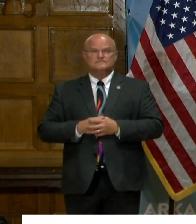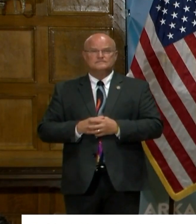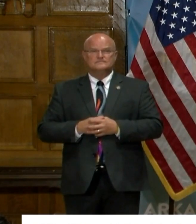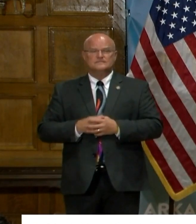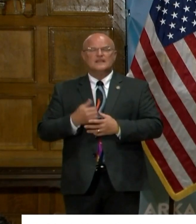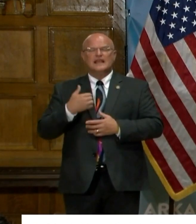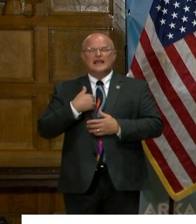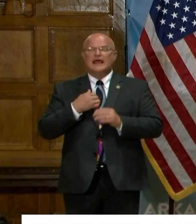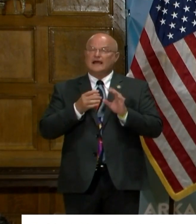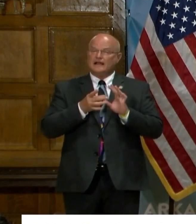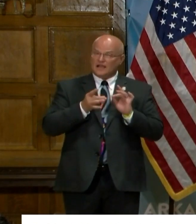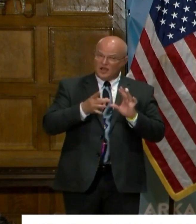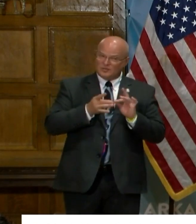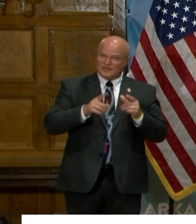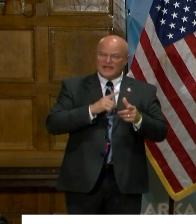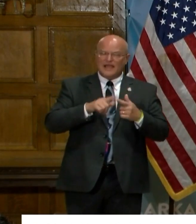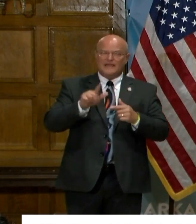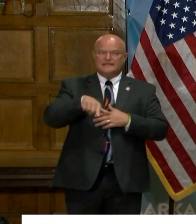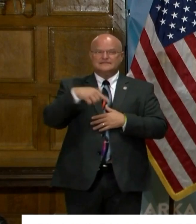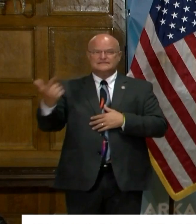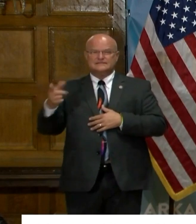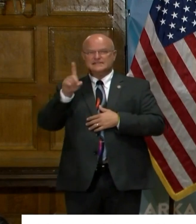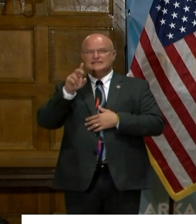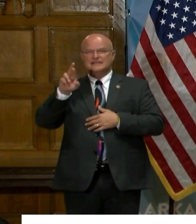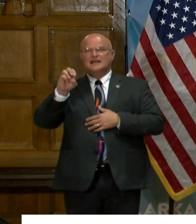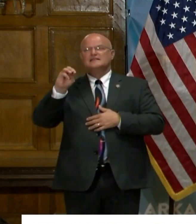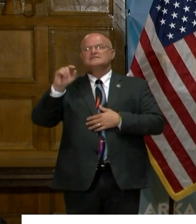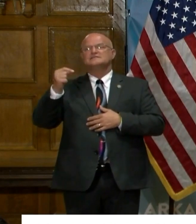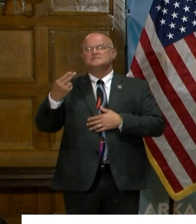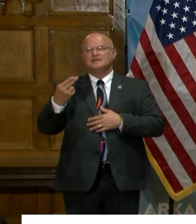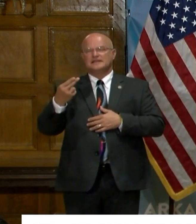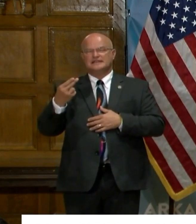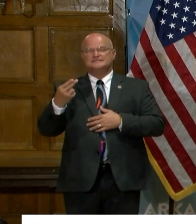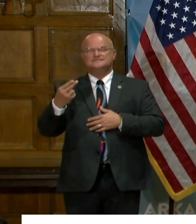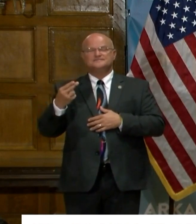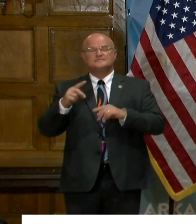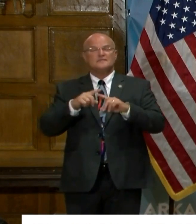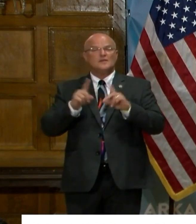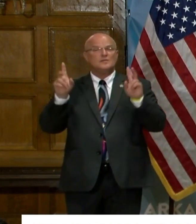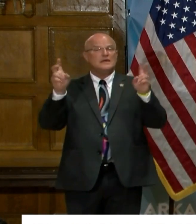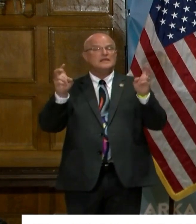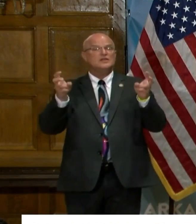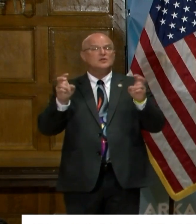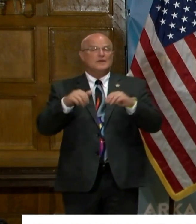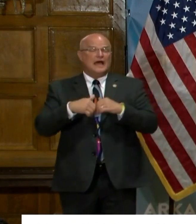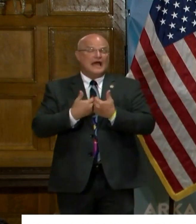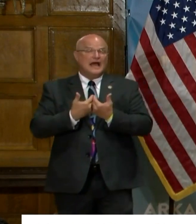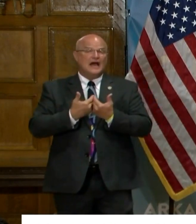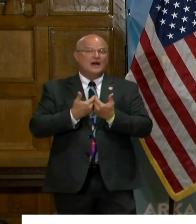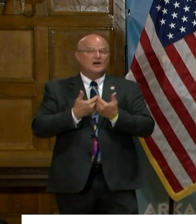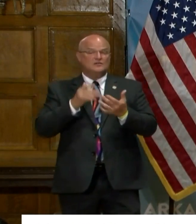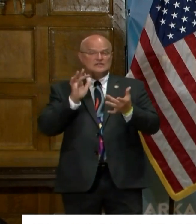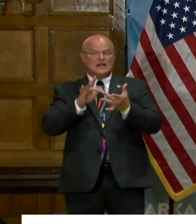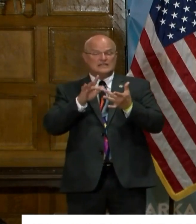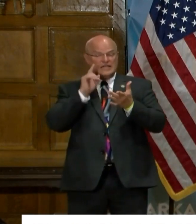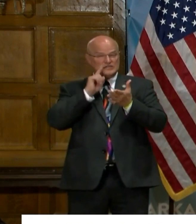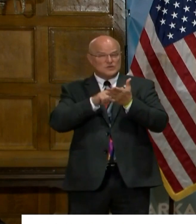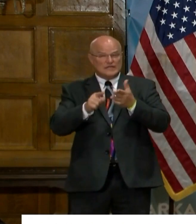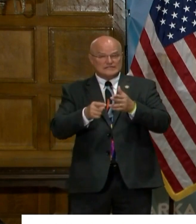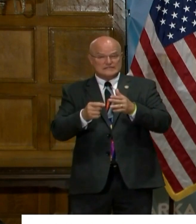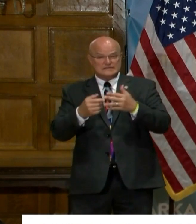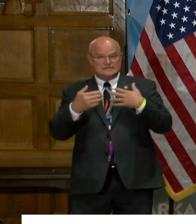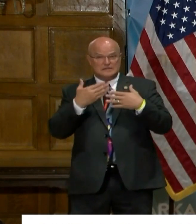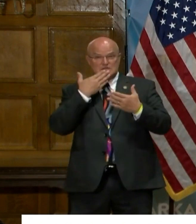And I'll make a comment and ask Dr. Smith to add to it. But in terms of how effective contact tracing